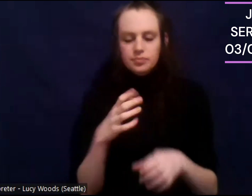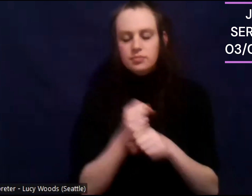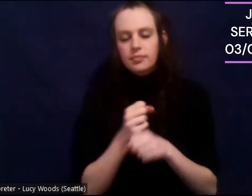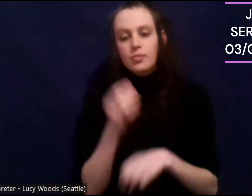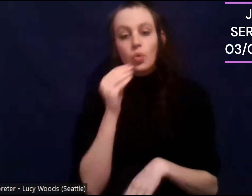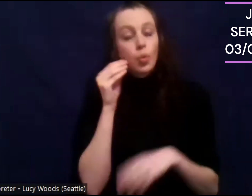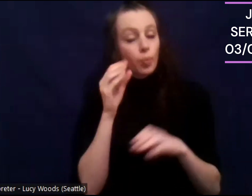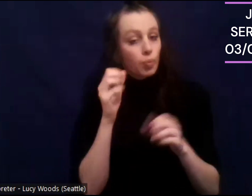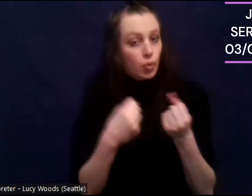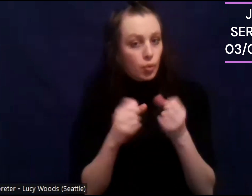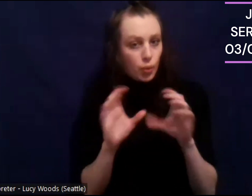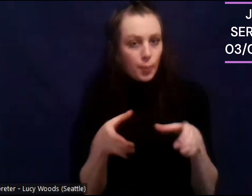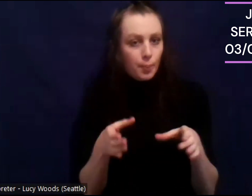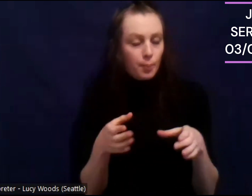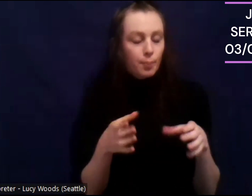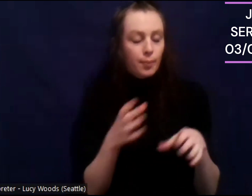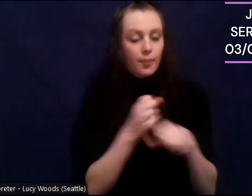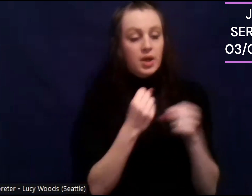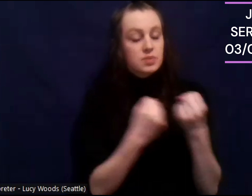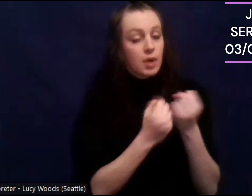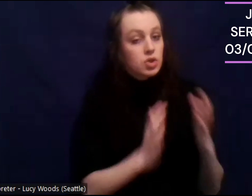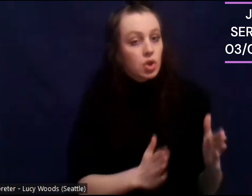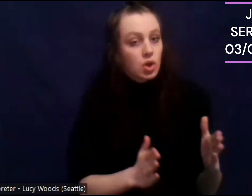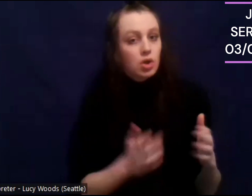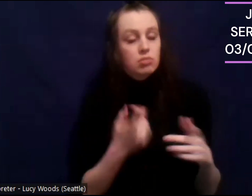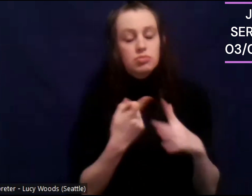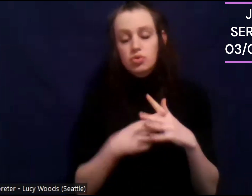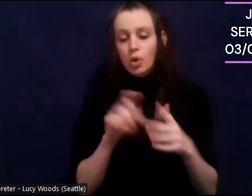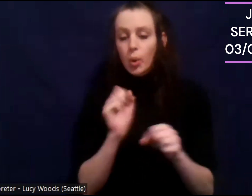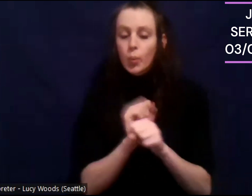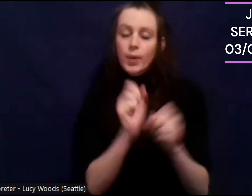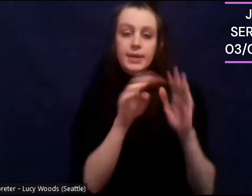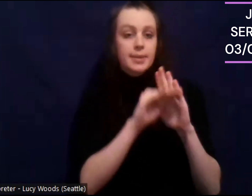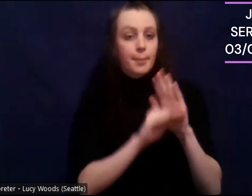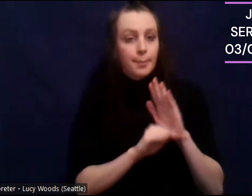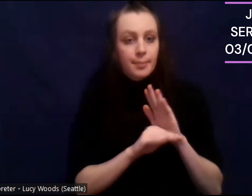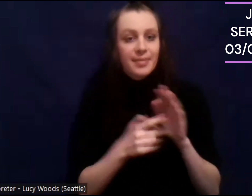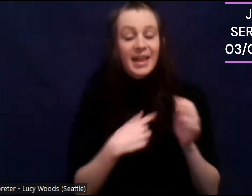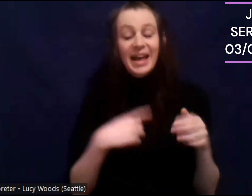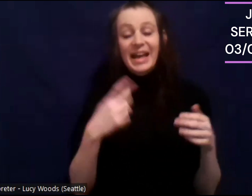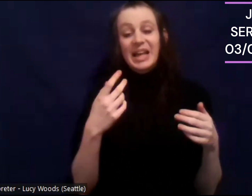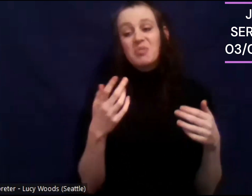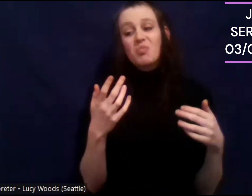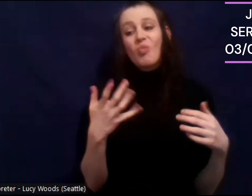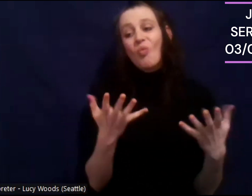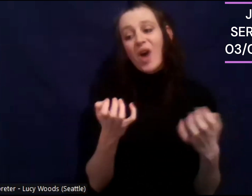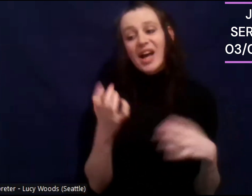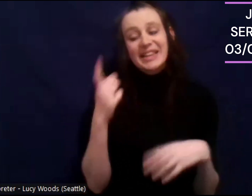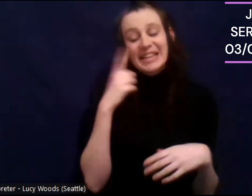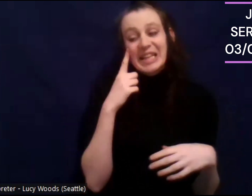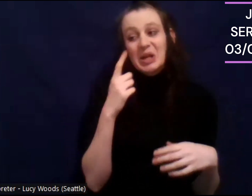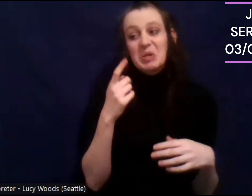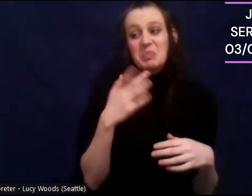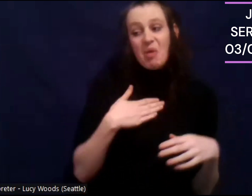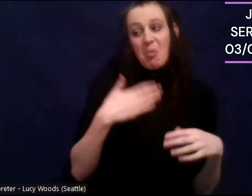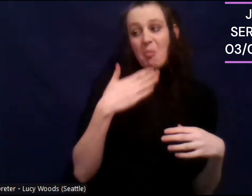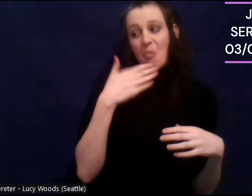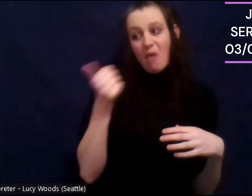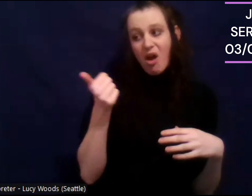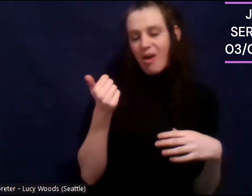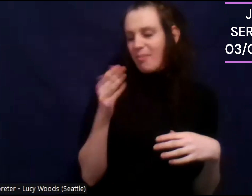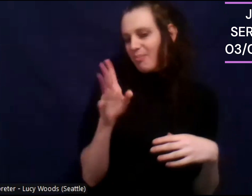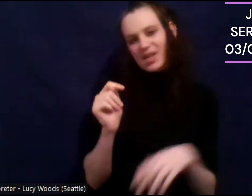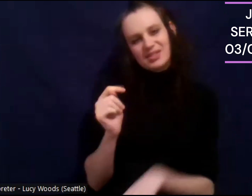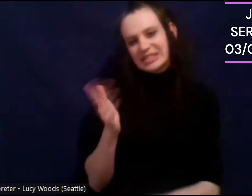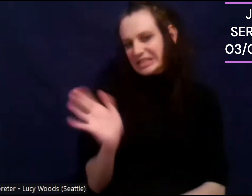I started working the steps. I like to think it was to the best of my ability, but I had a lot of reservations about this thing.